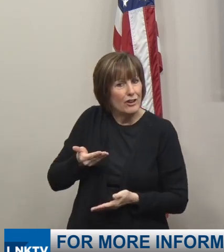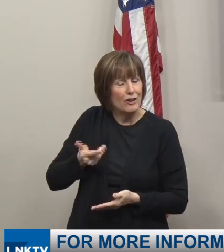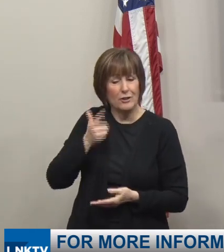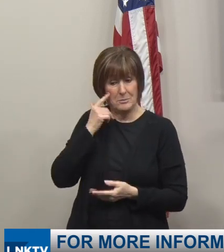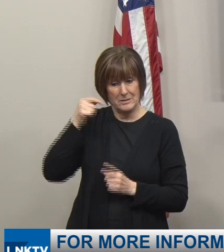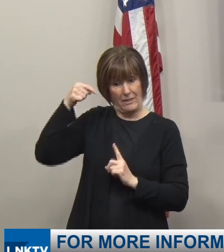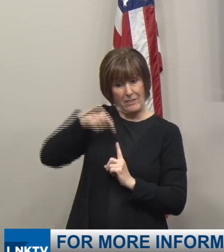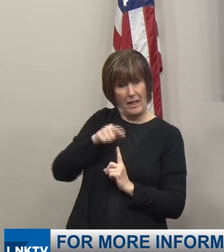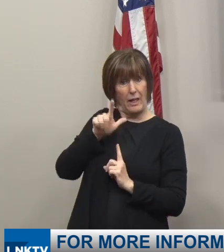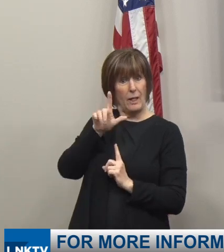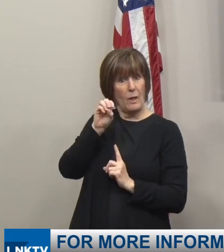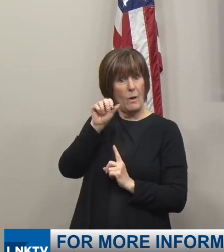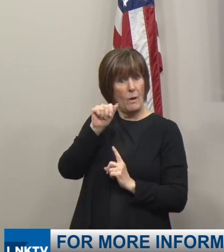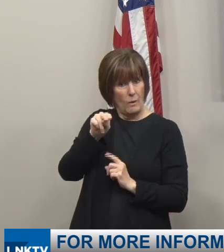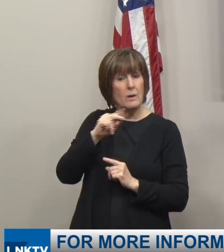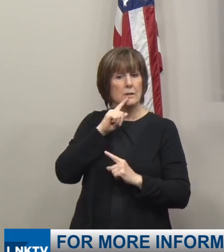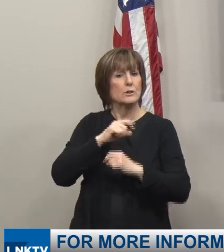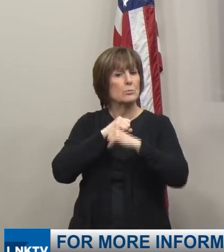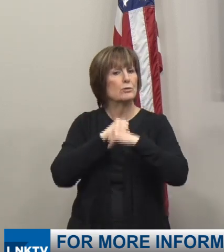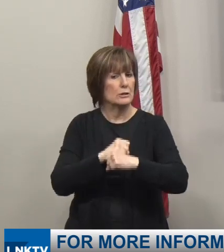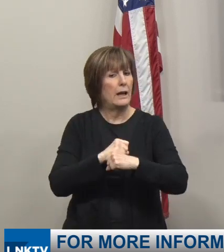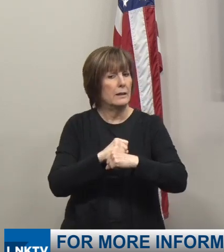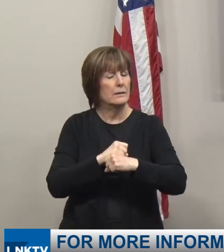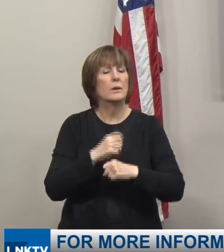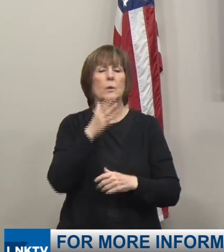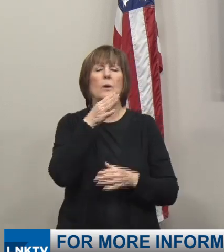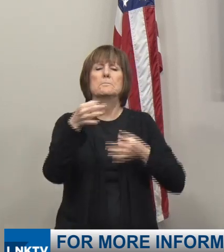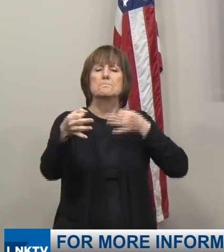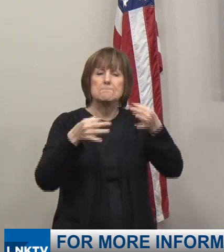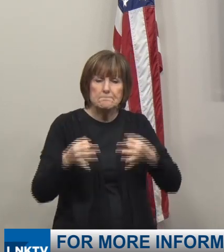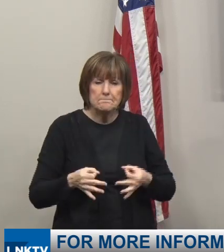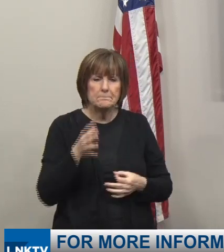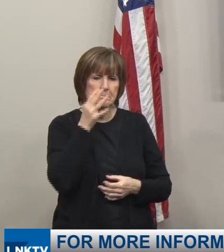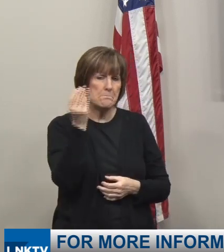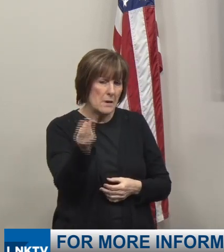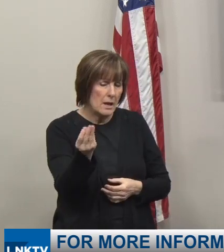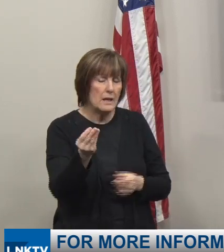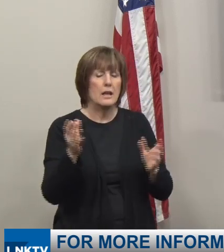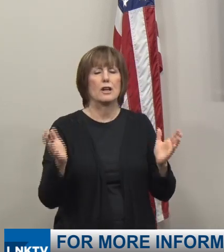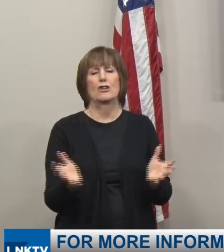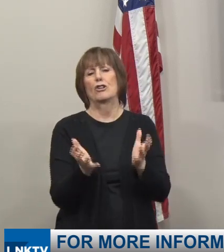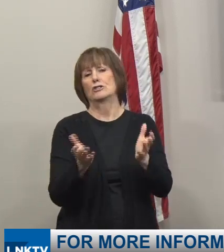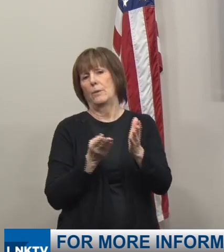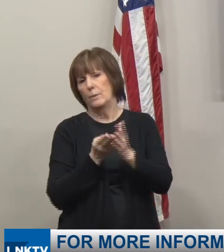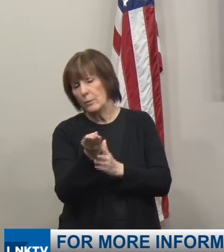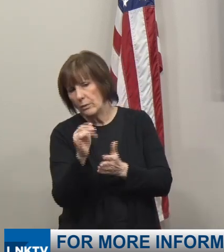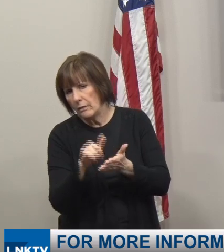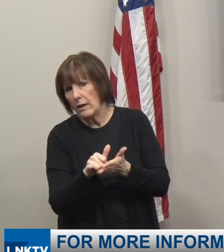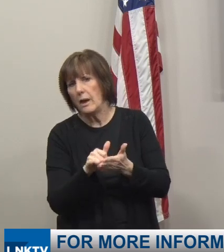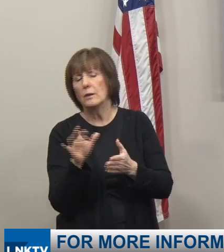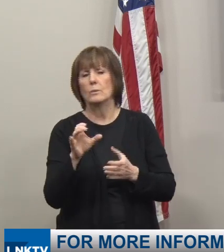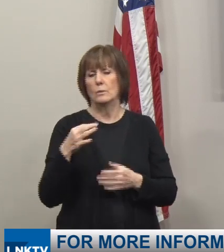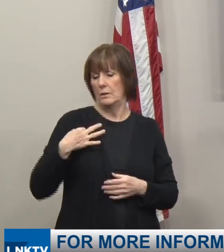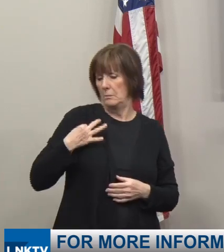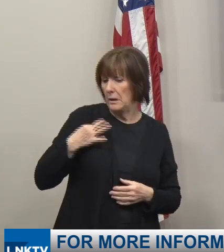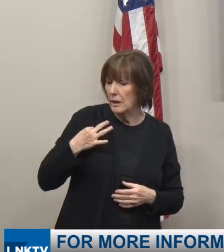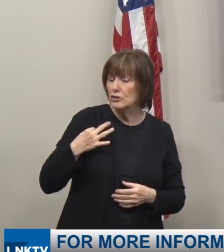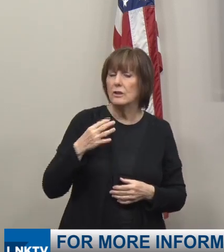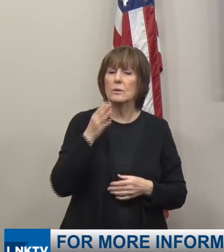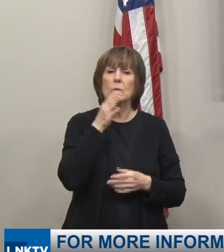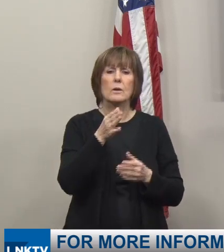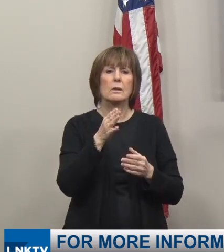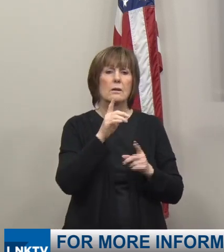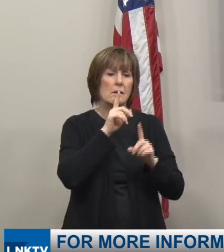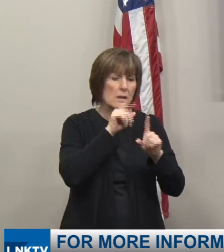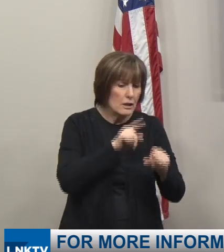that particular loan is protected. So I'm going to walk people through it. We're going to encourage people to go through it and make that application. I will